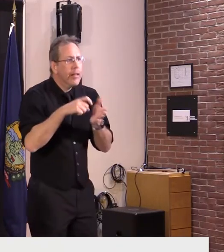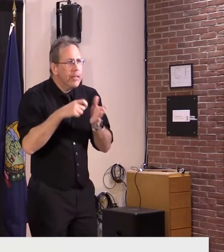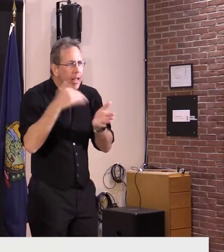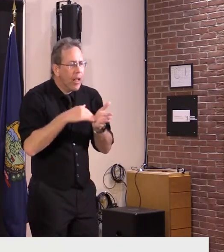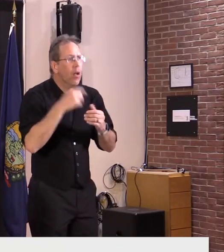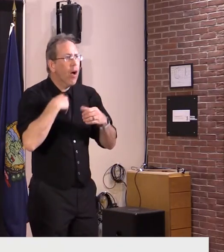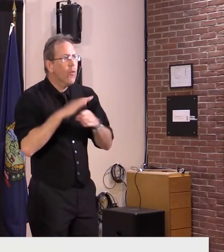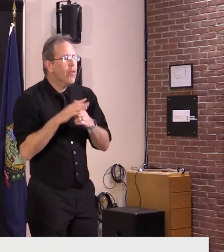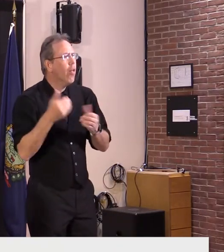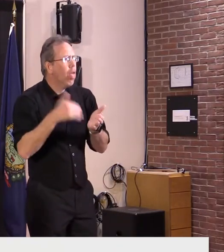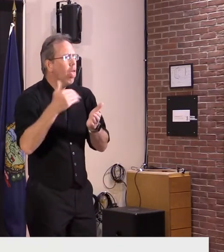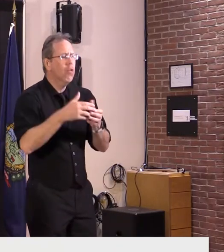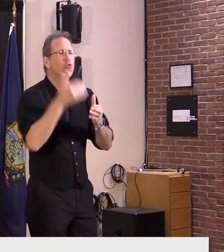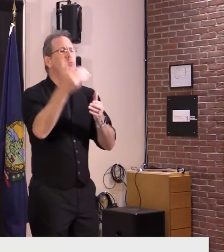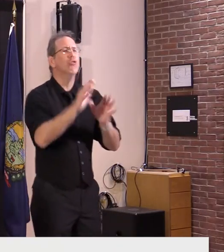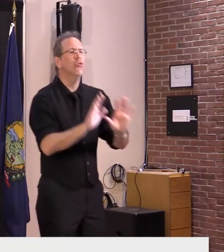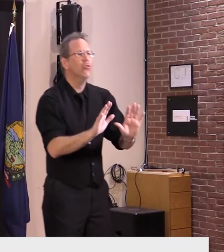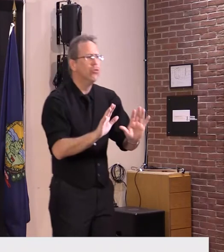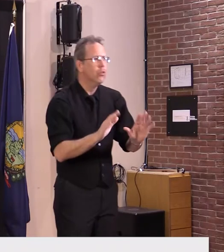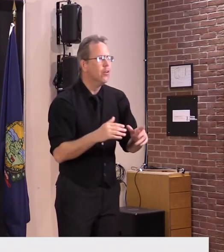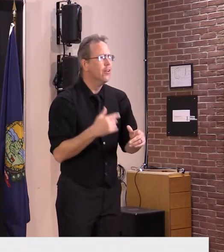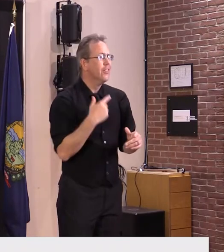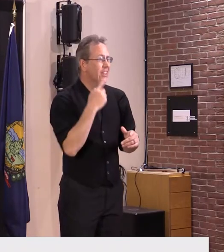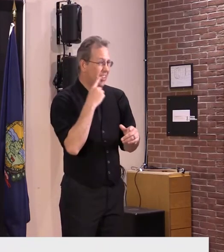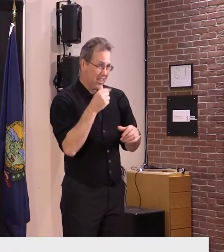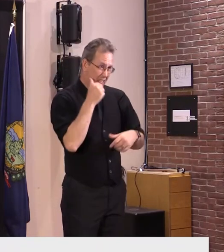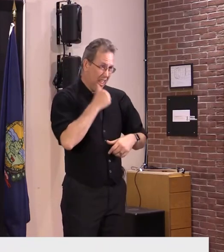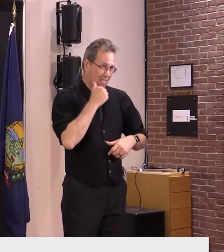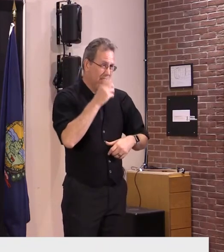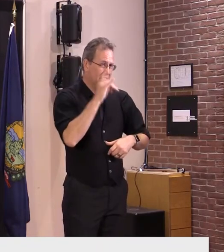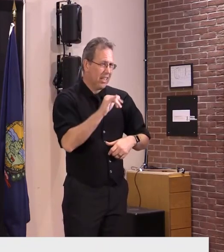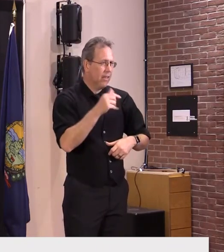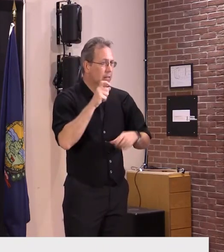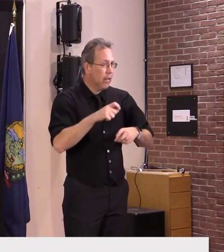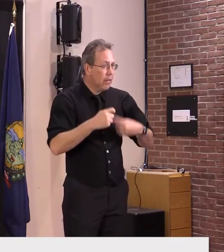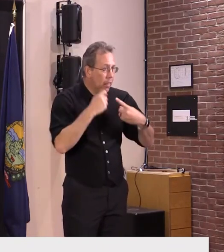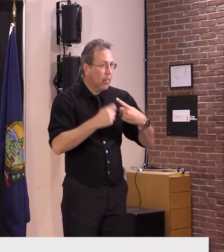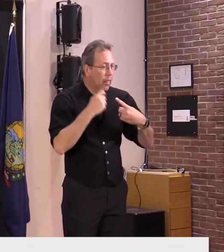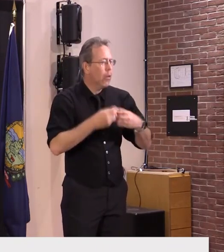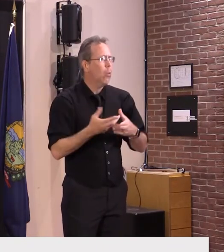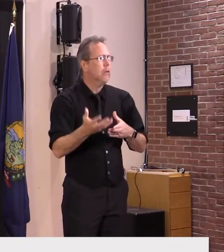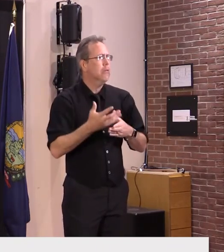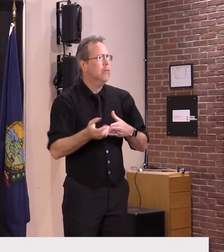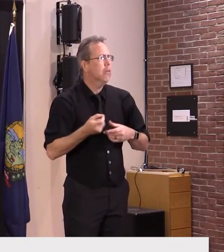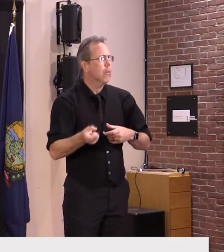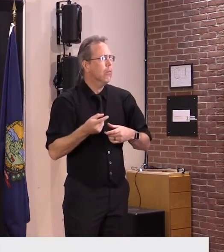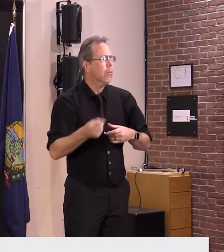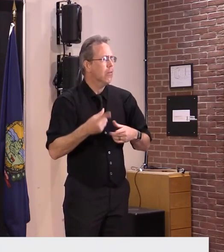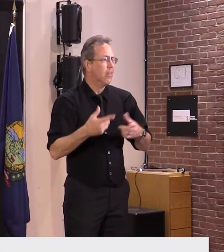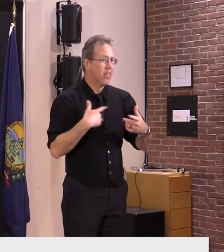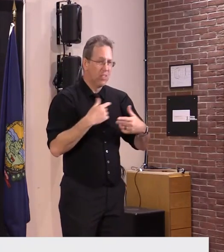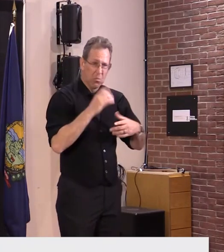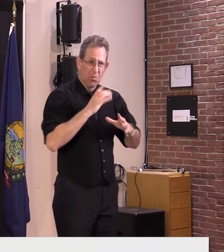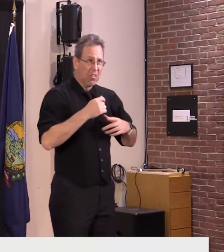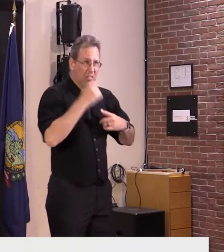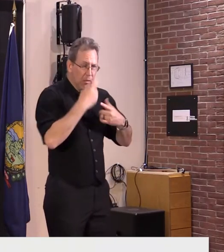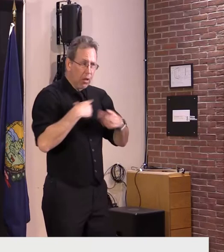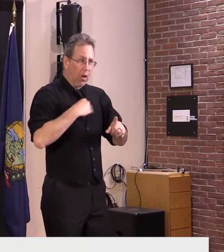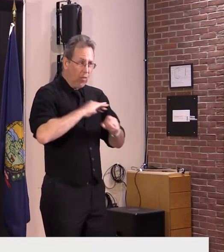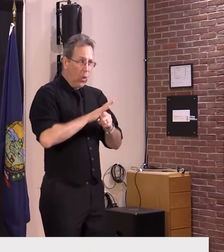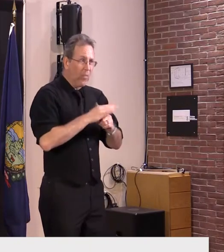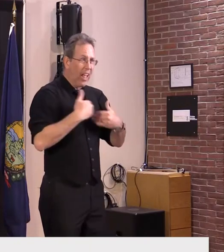to continue to test yourself day by day by day if you're feeling completely well and have resolved your